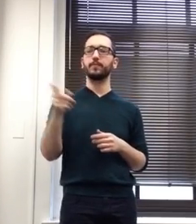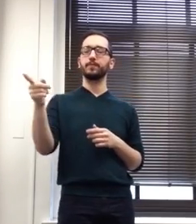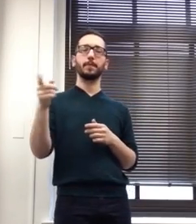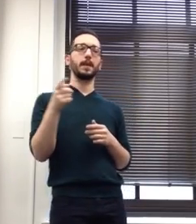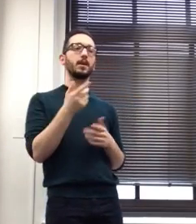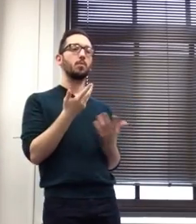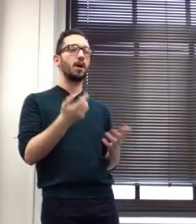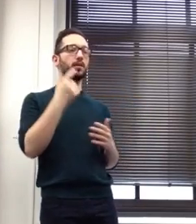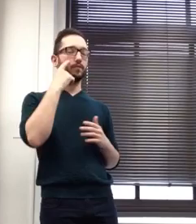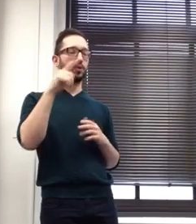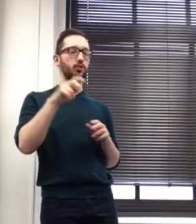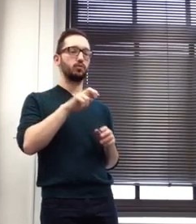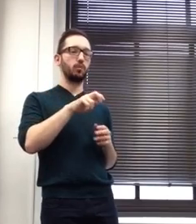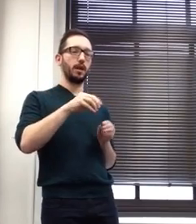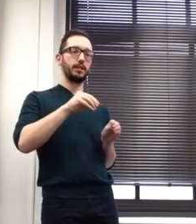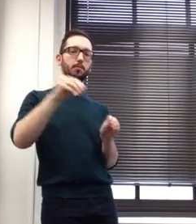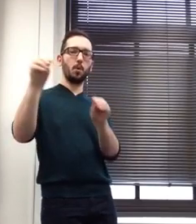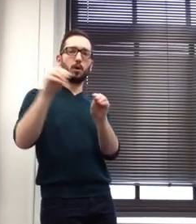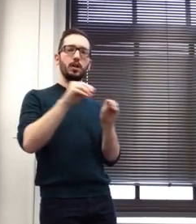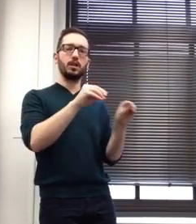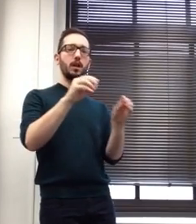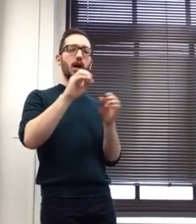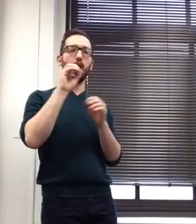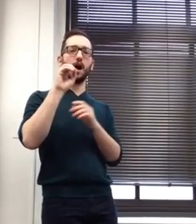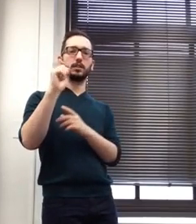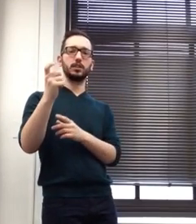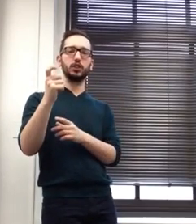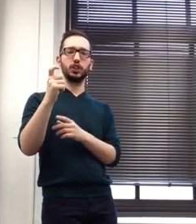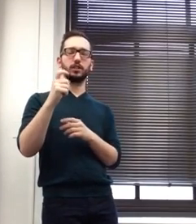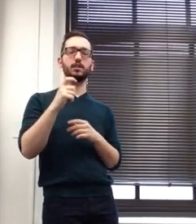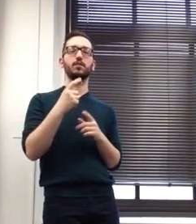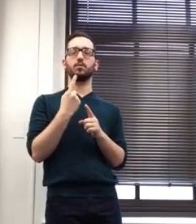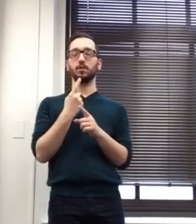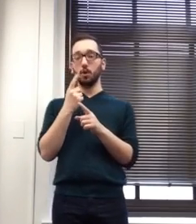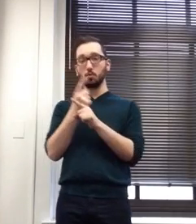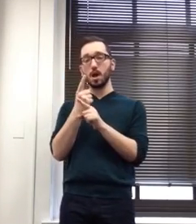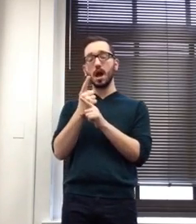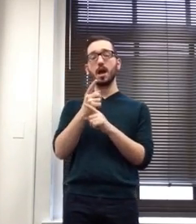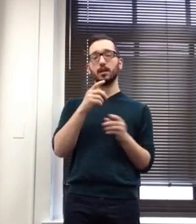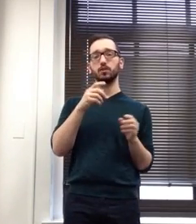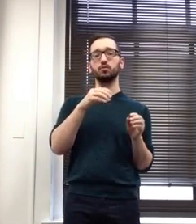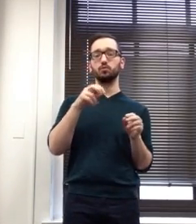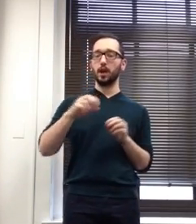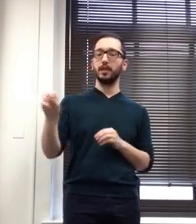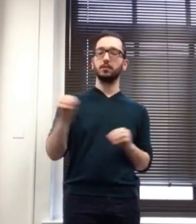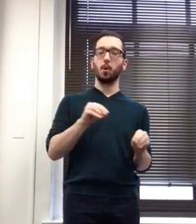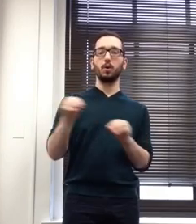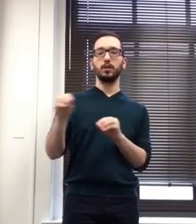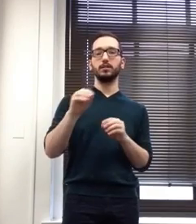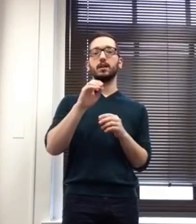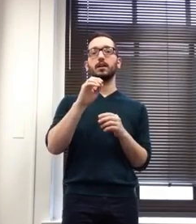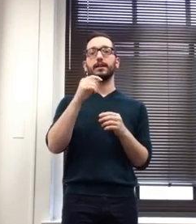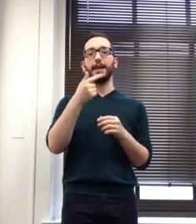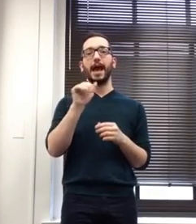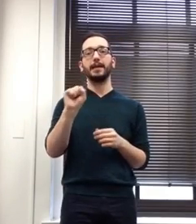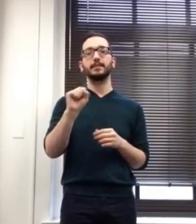transports carbon dioxide back out of the body, right? Good. Transports gases. What do white blood cells do for us?